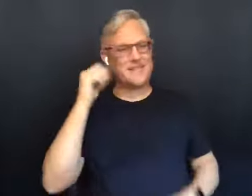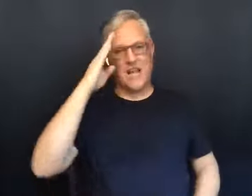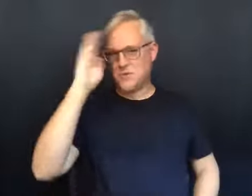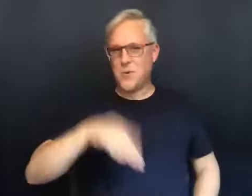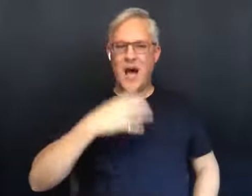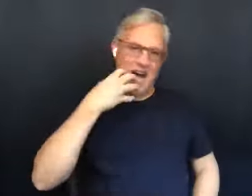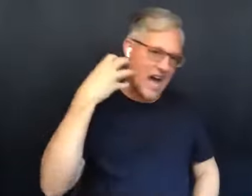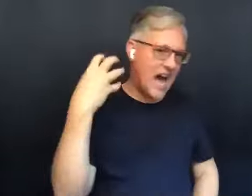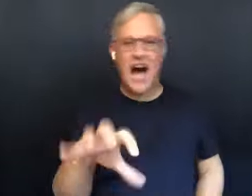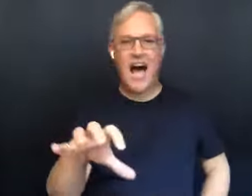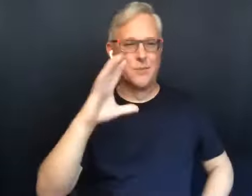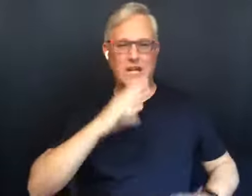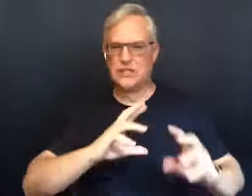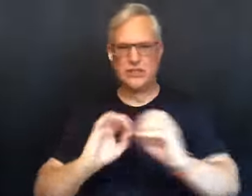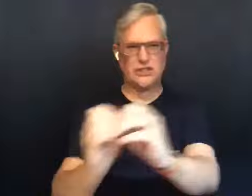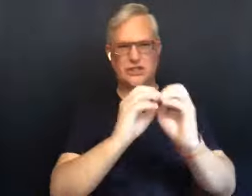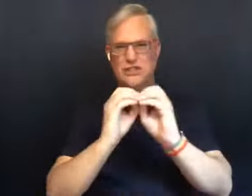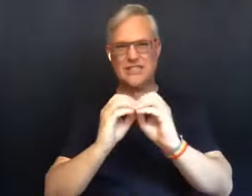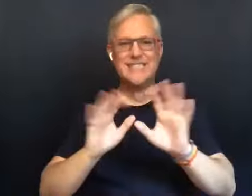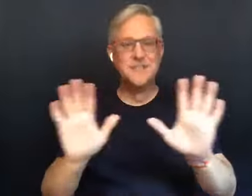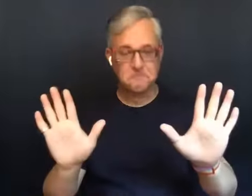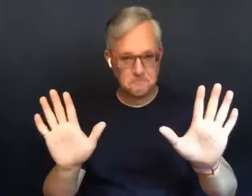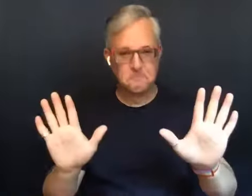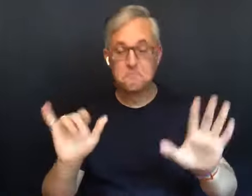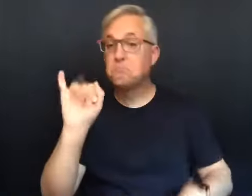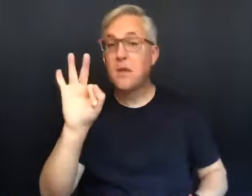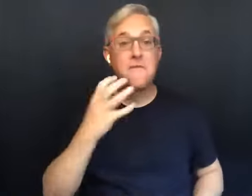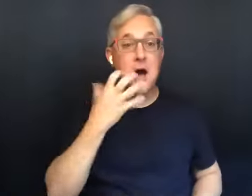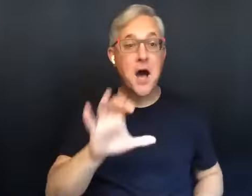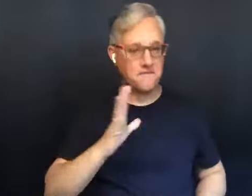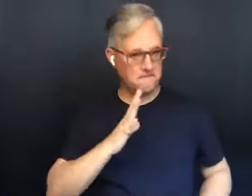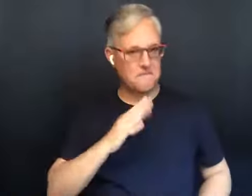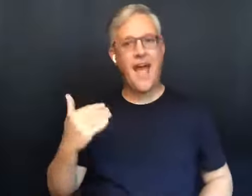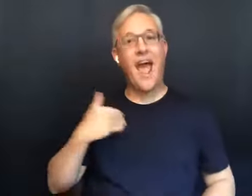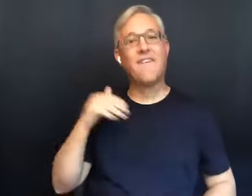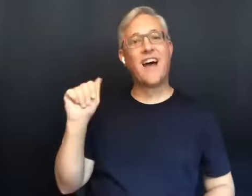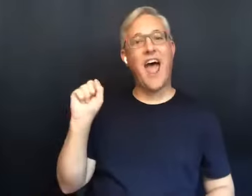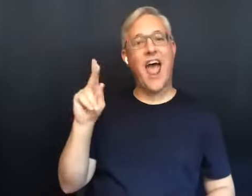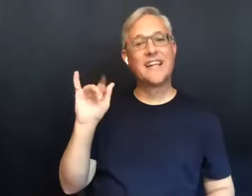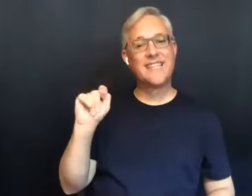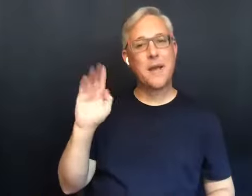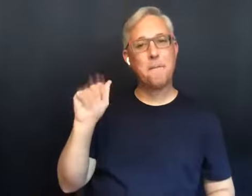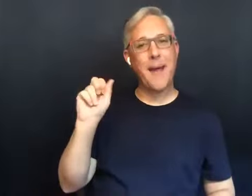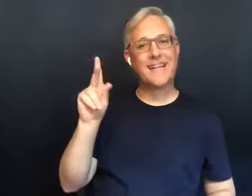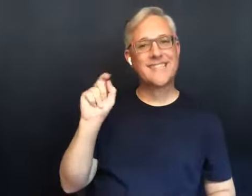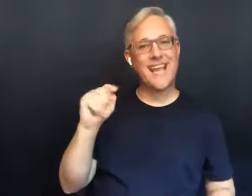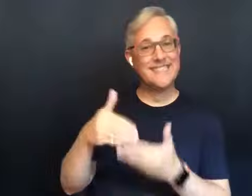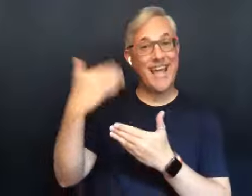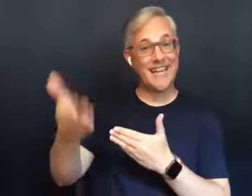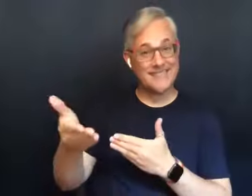outside issues, which I saved for last because I thought, well, this is going to be controversial. And